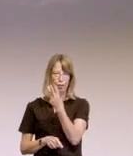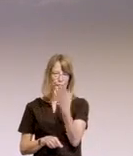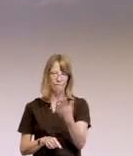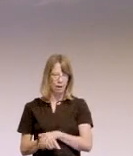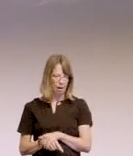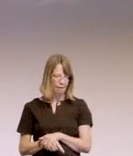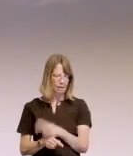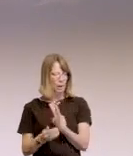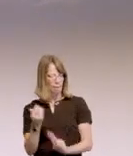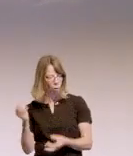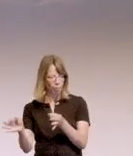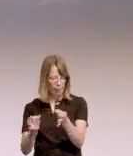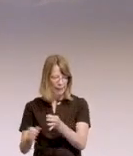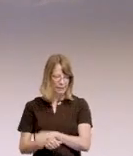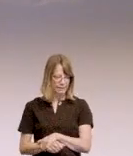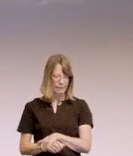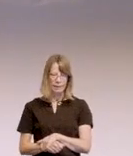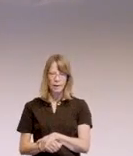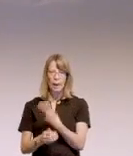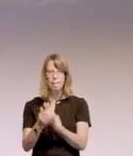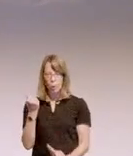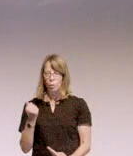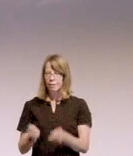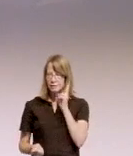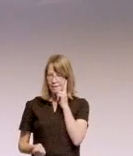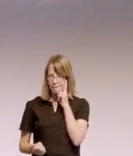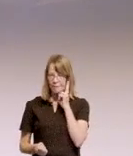They're both planners. They're both deaf.